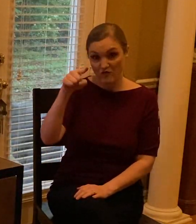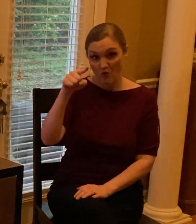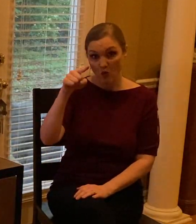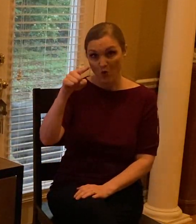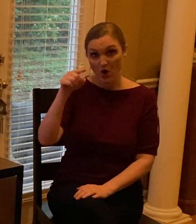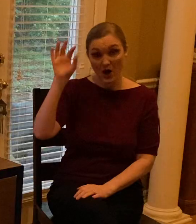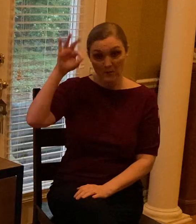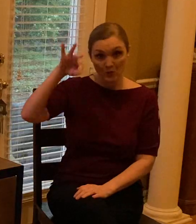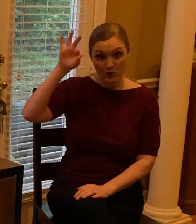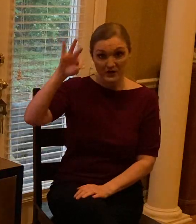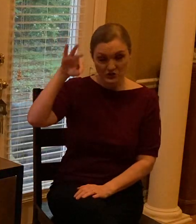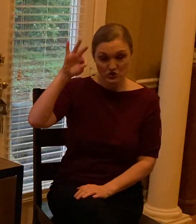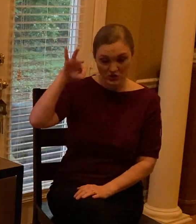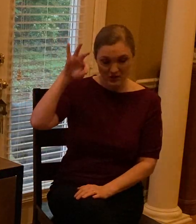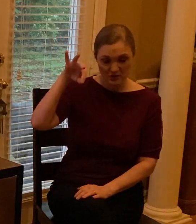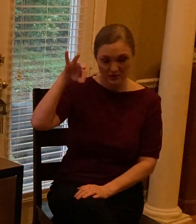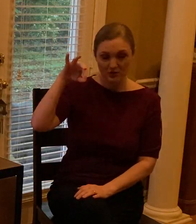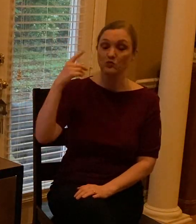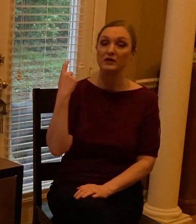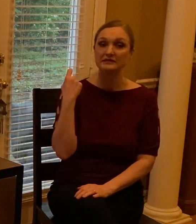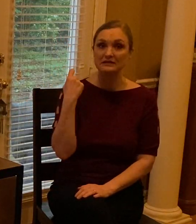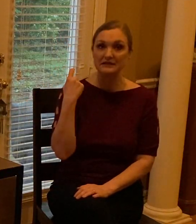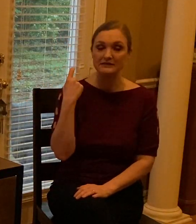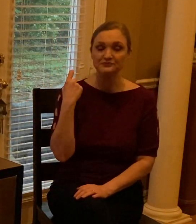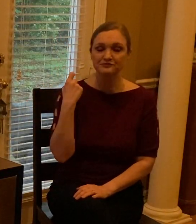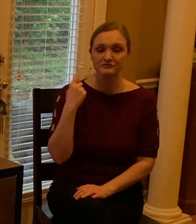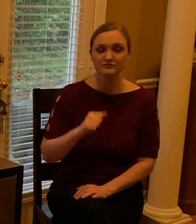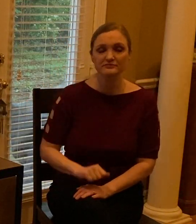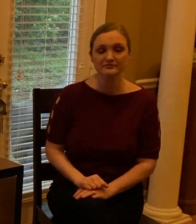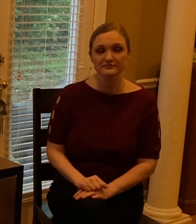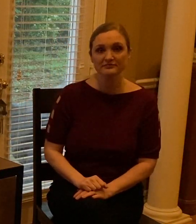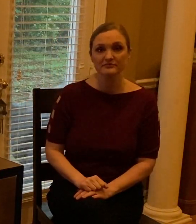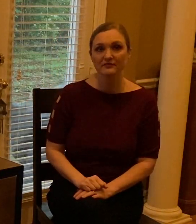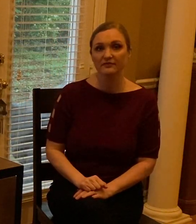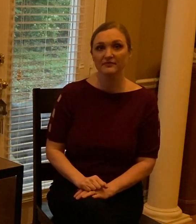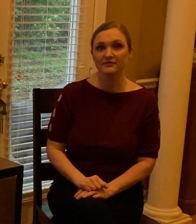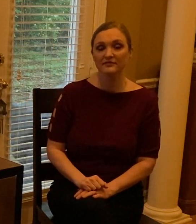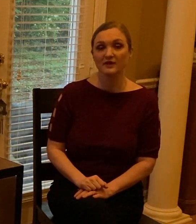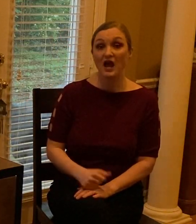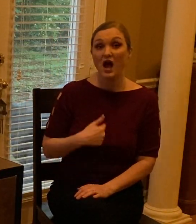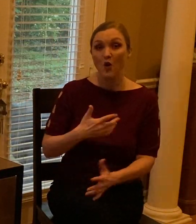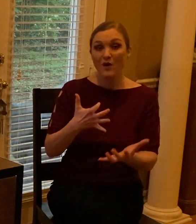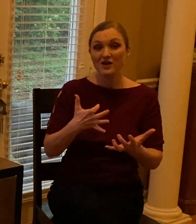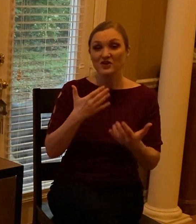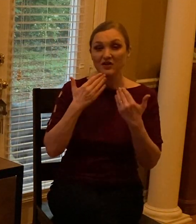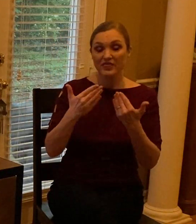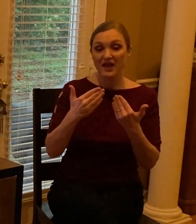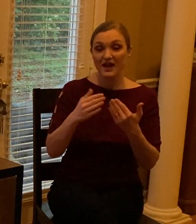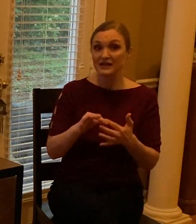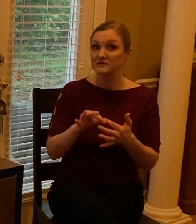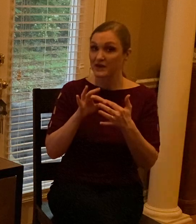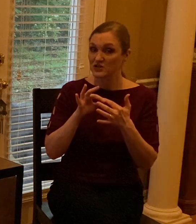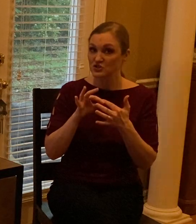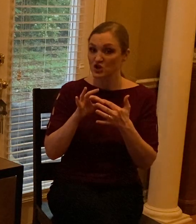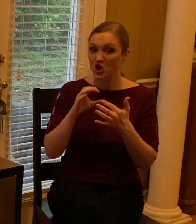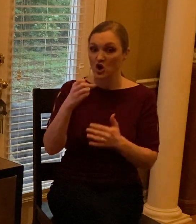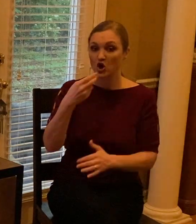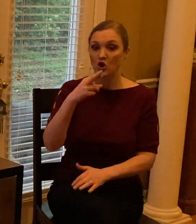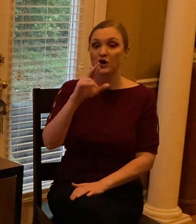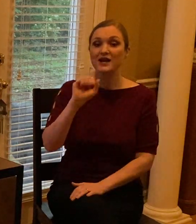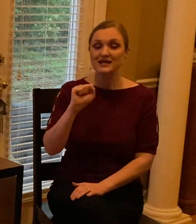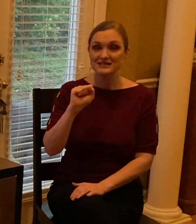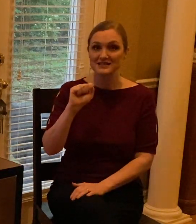the great messages they've been presenting for us these weeks. And I want to thank a special thanks to Chris